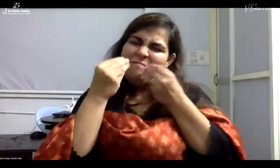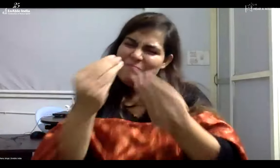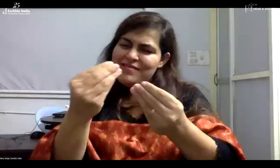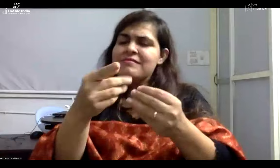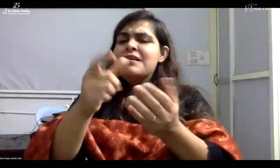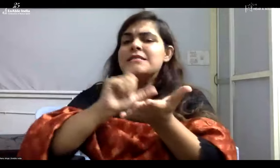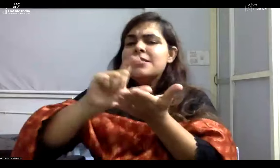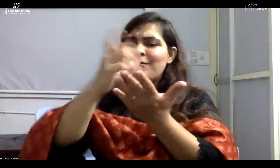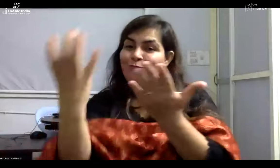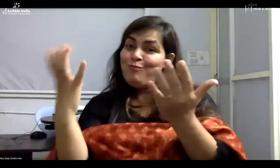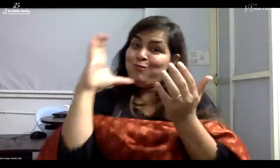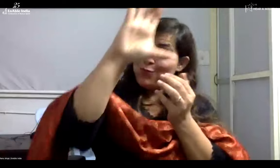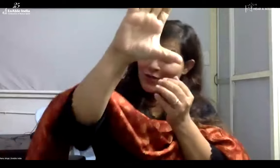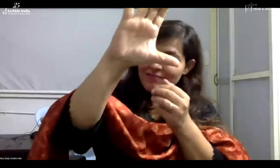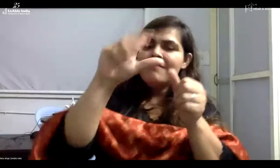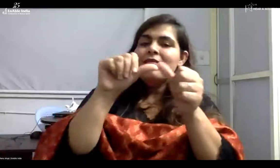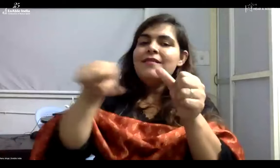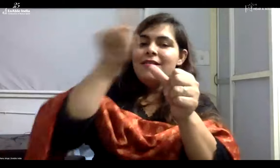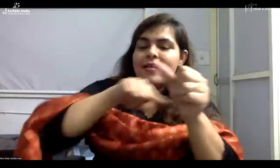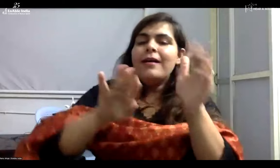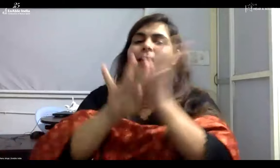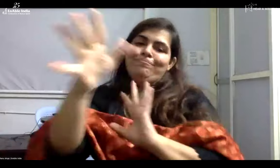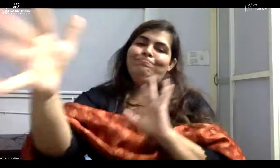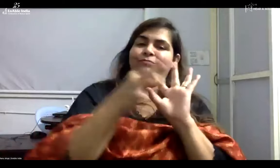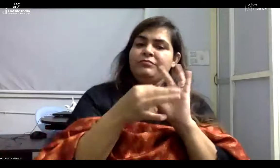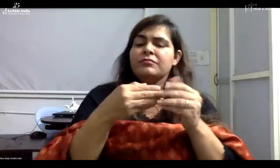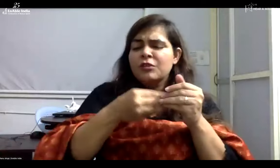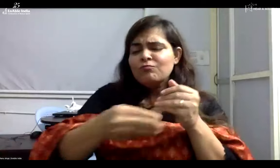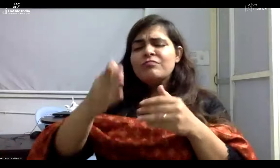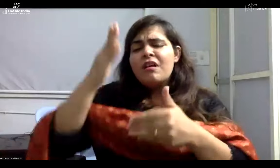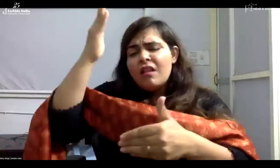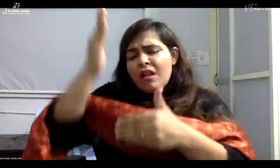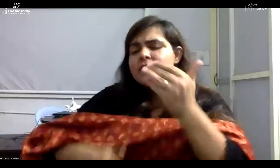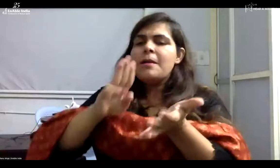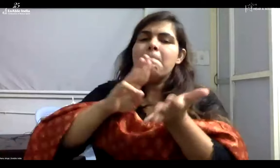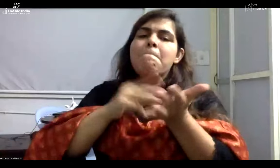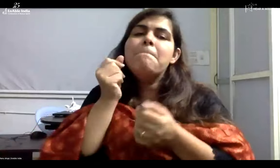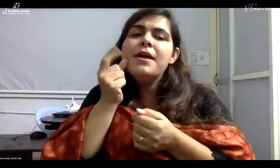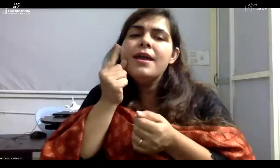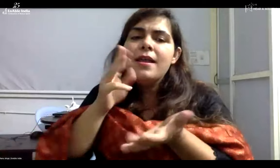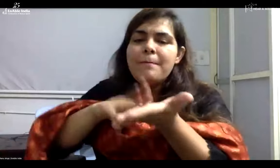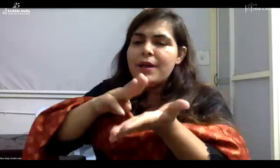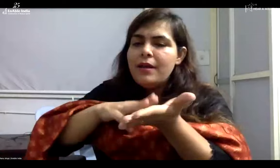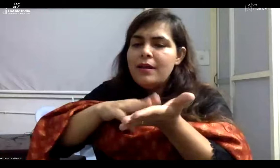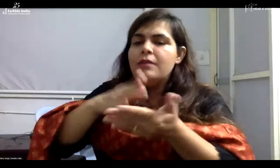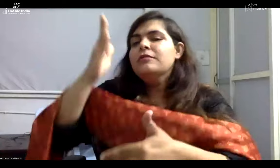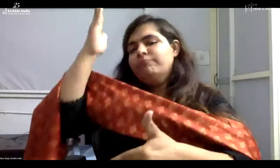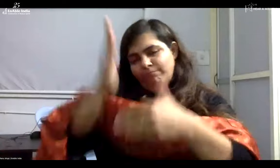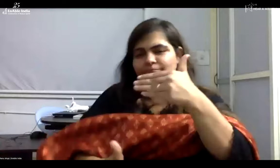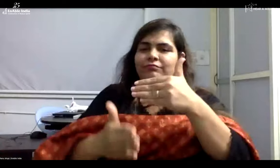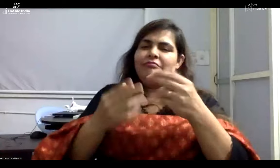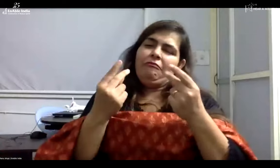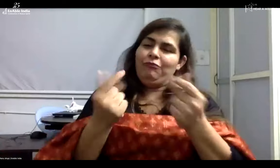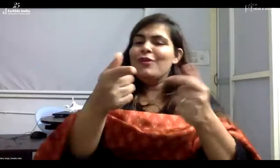in a more fun, safe, enjoyable environment, automatically the positive thoughts come up. So yeah. Okay.